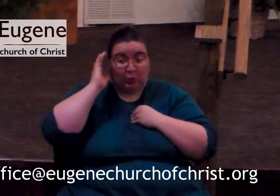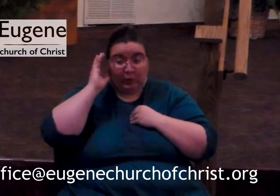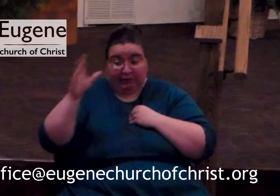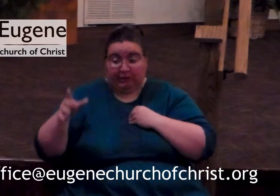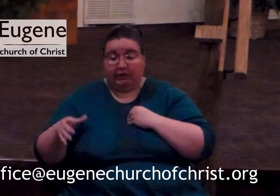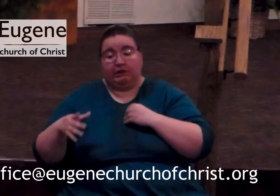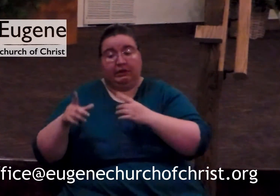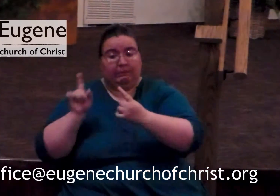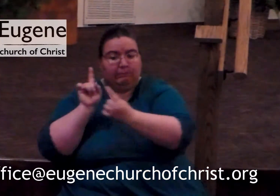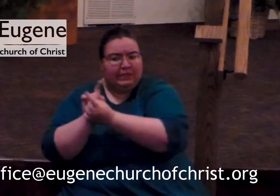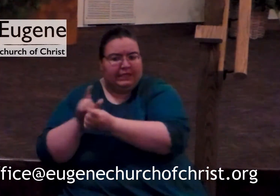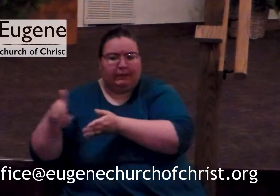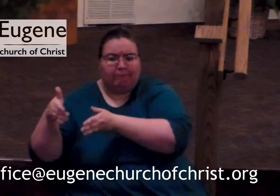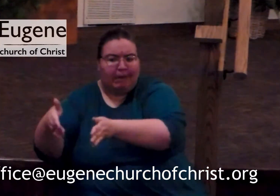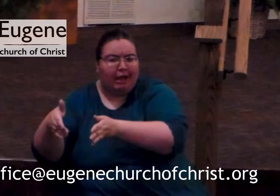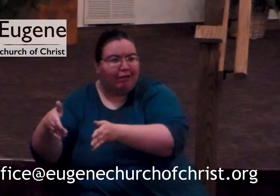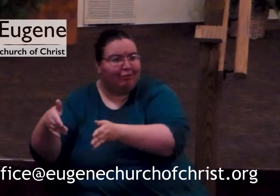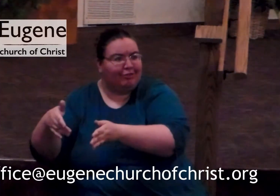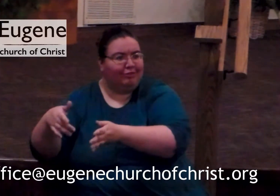sometimes, and you keep trying.